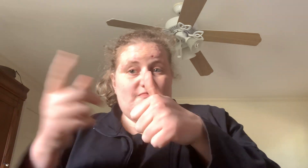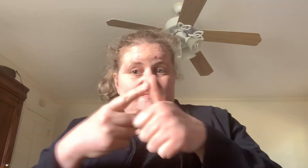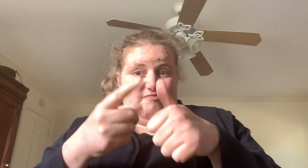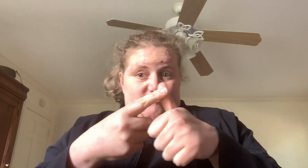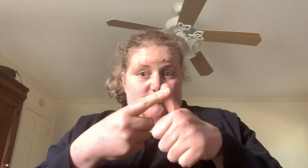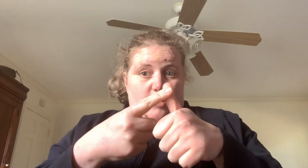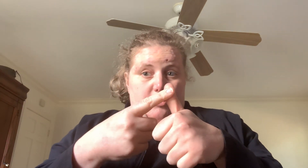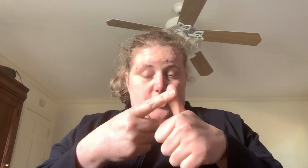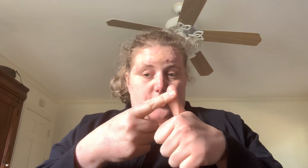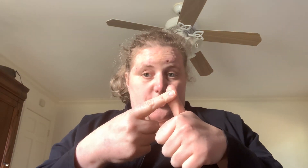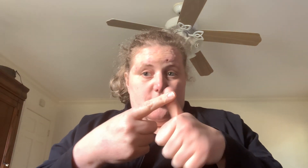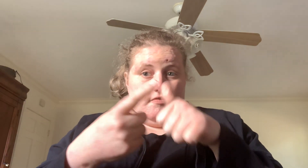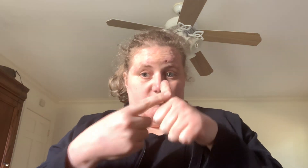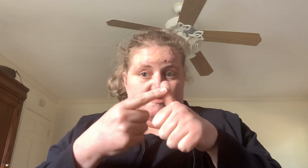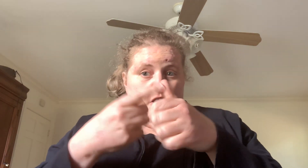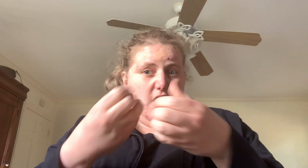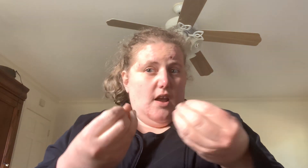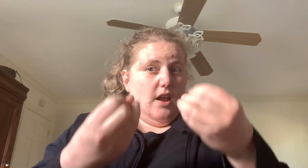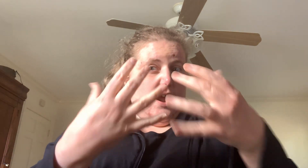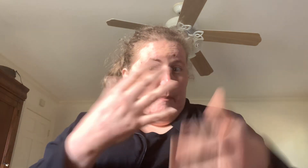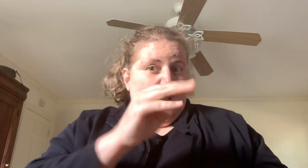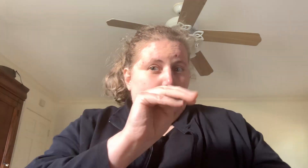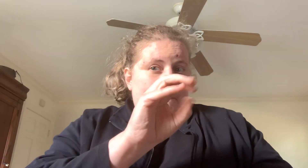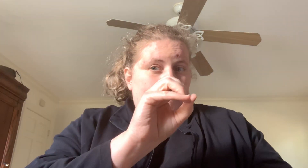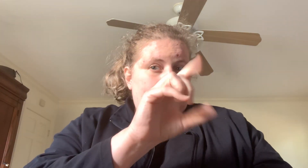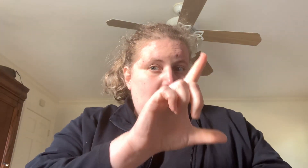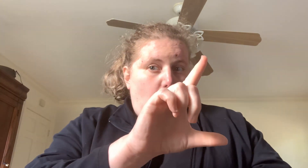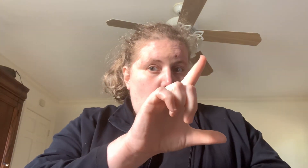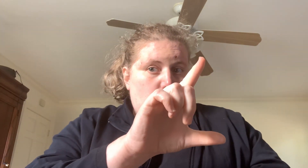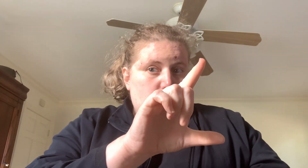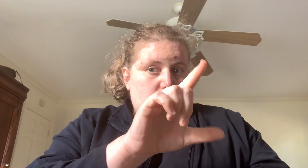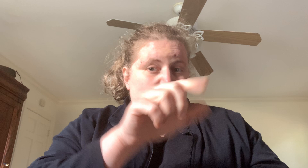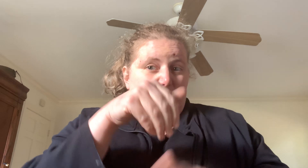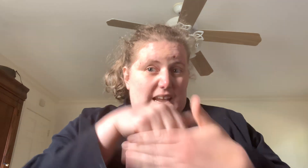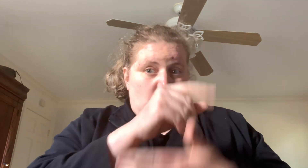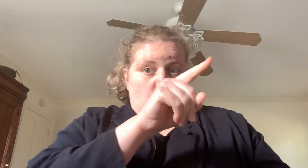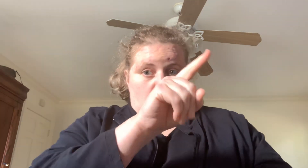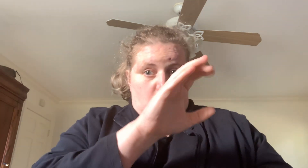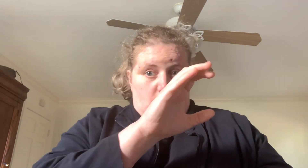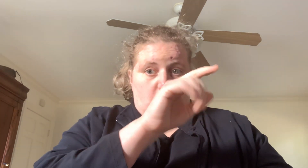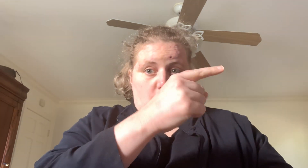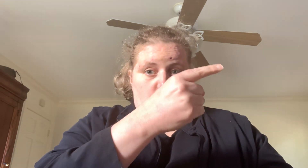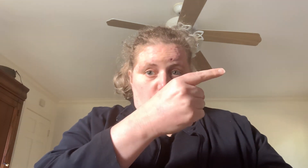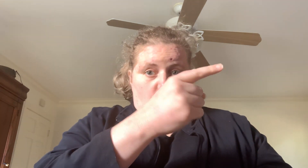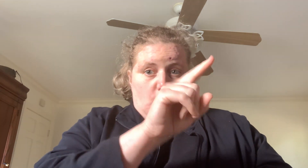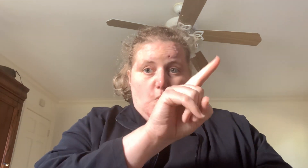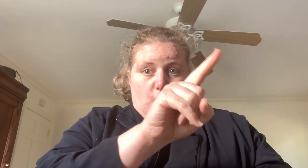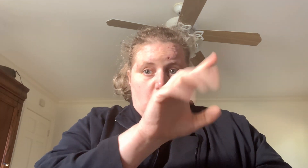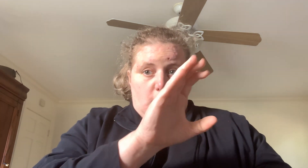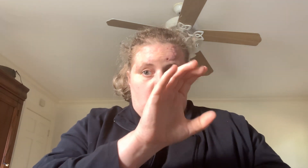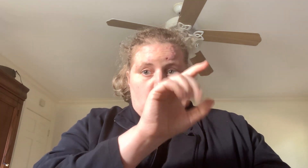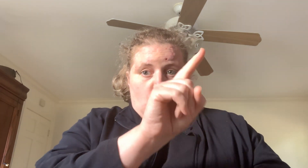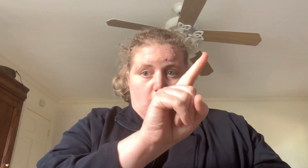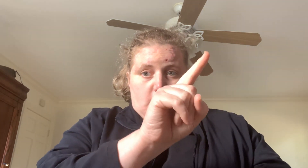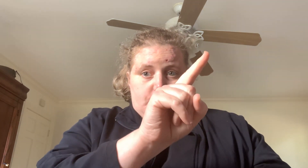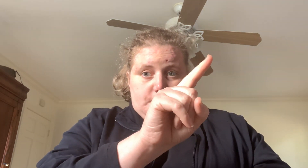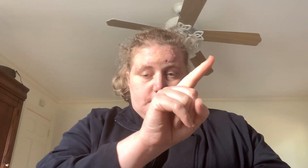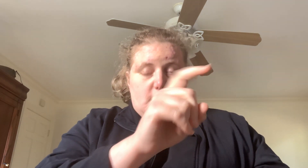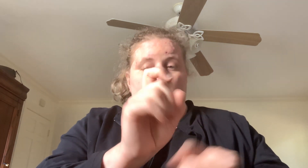the first thing you need to know. The way we find that out is we have to convert 101 grams